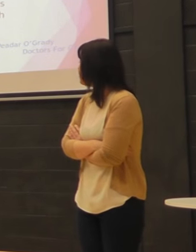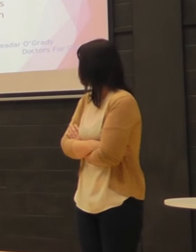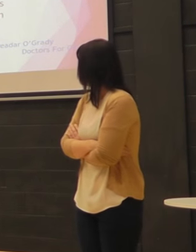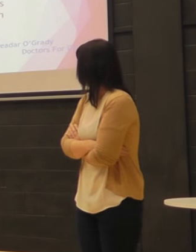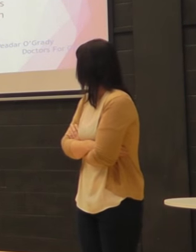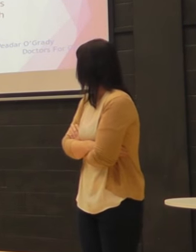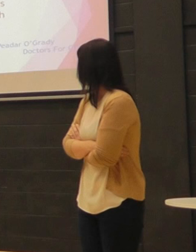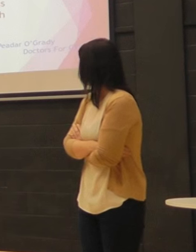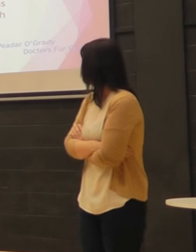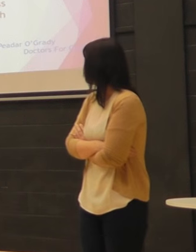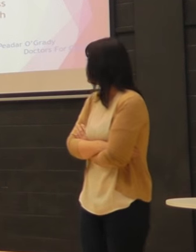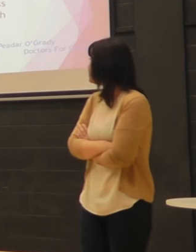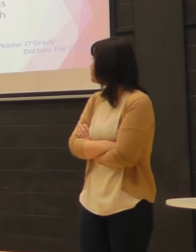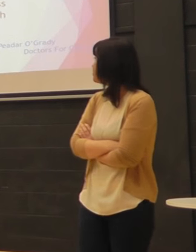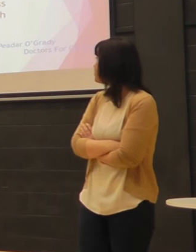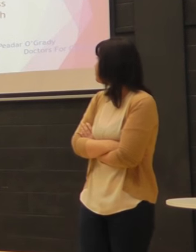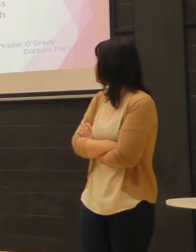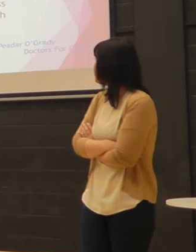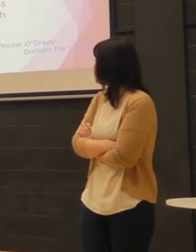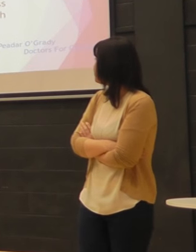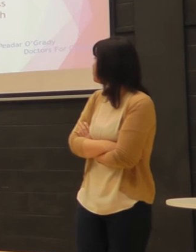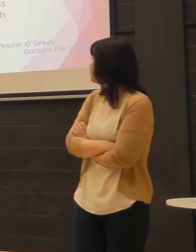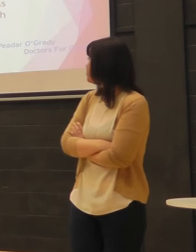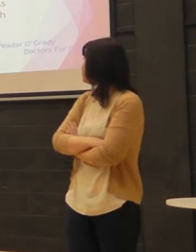from Doctors for Choice.